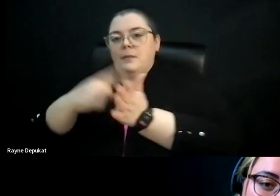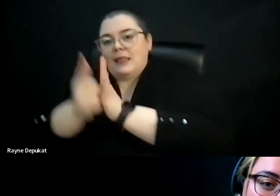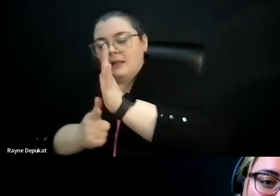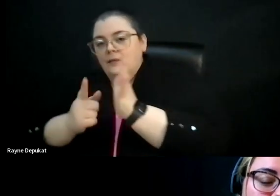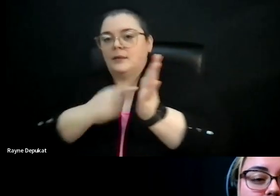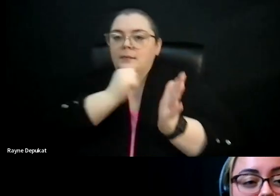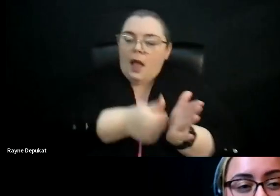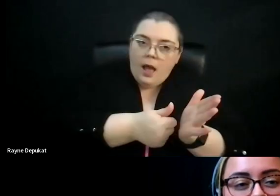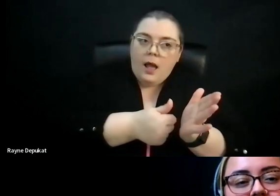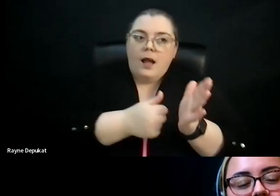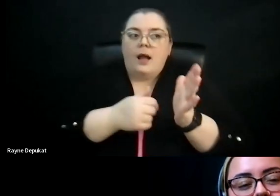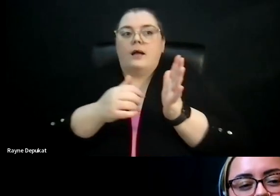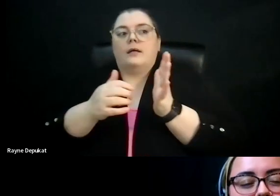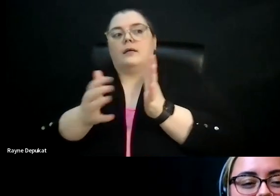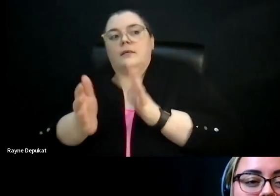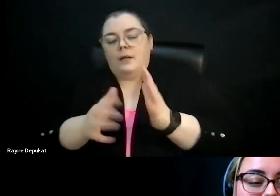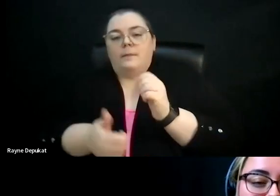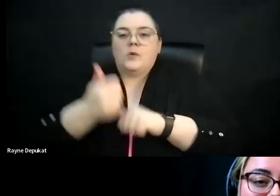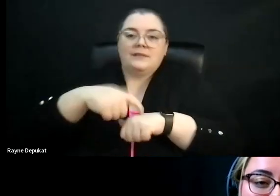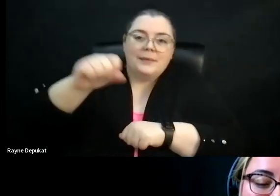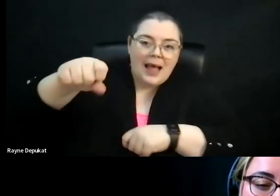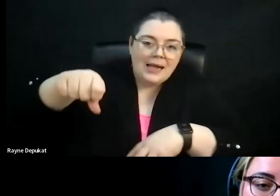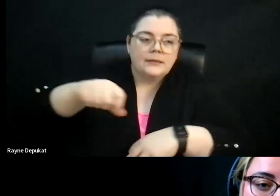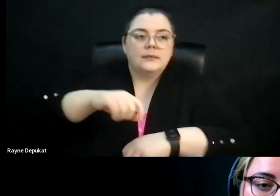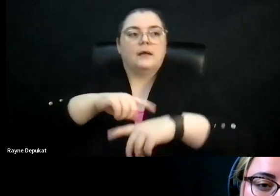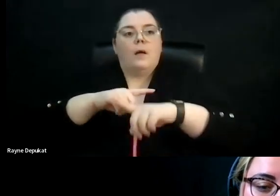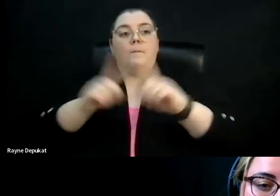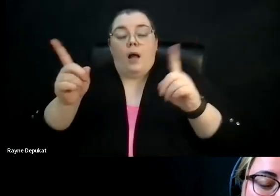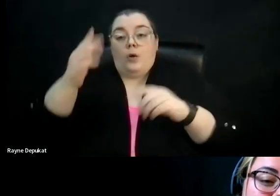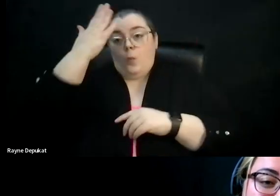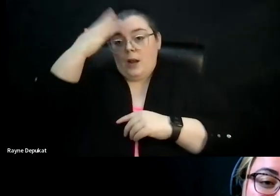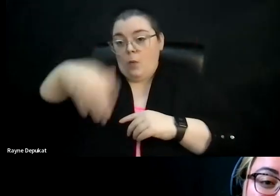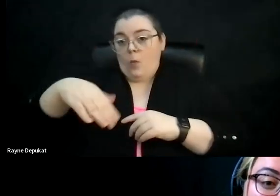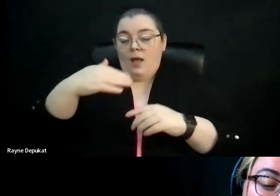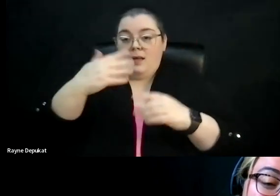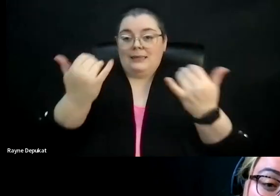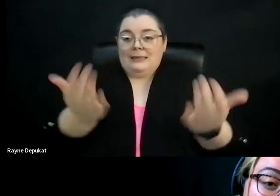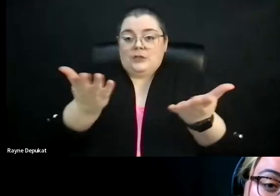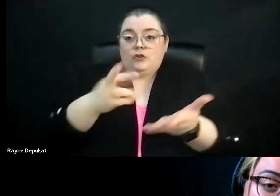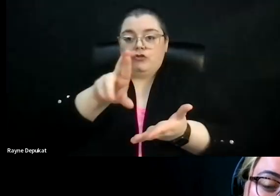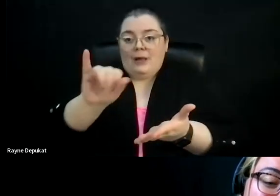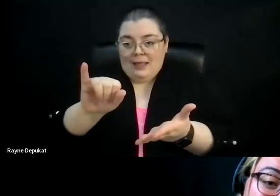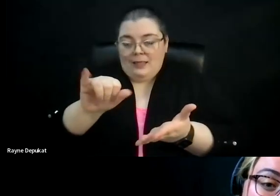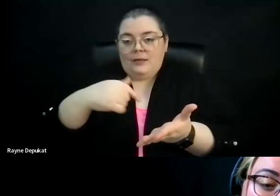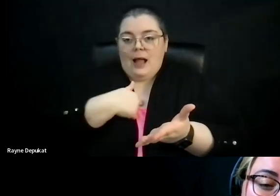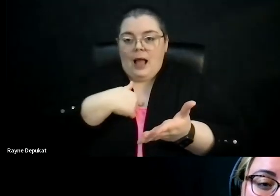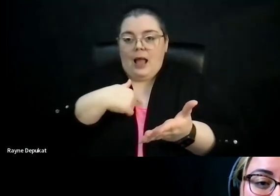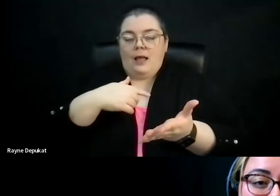legal interpreter, some wouldn't. It just depends on the nature of the assessment with DCYF. Sometimes they do, it is a legal situation, sometimes it's not. But in